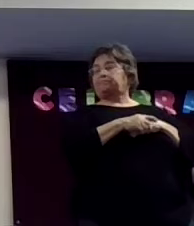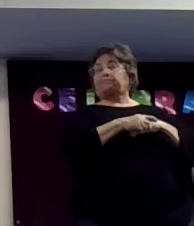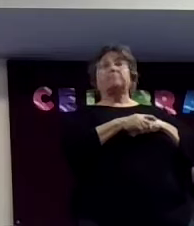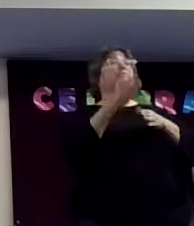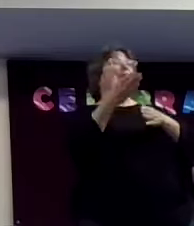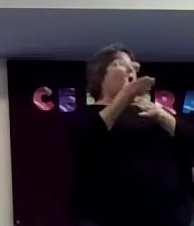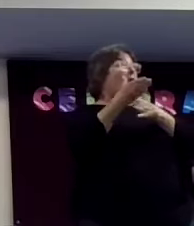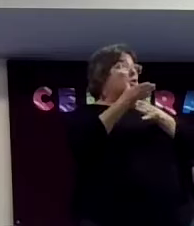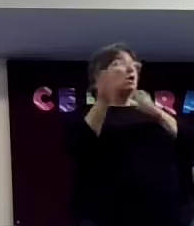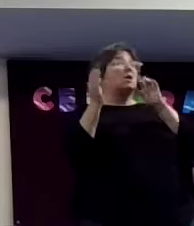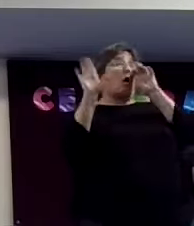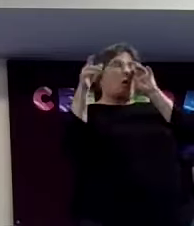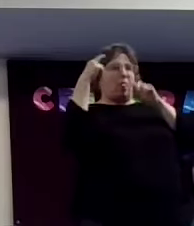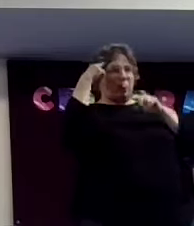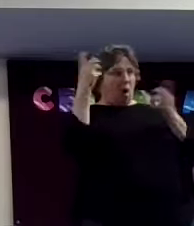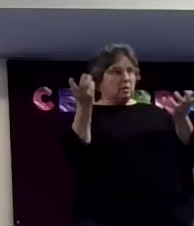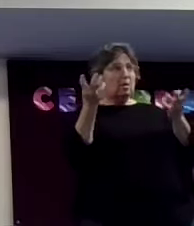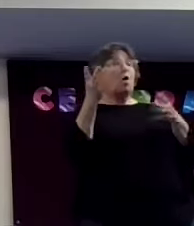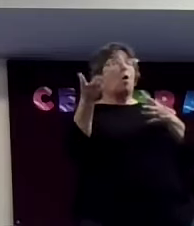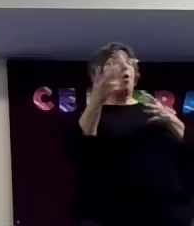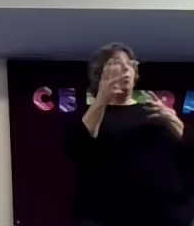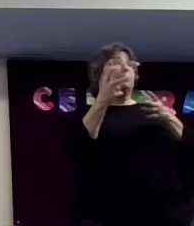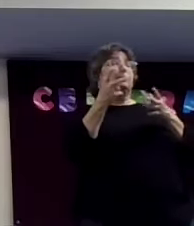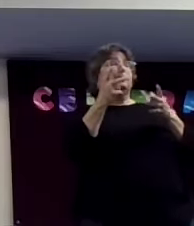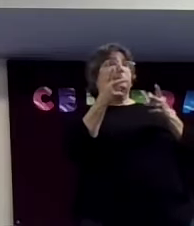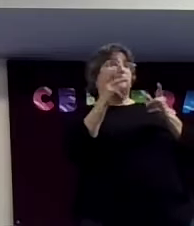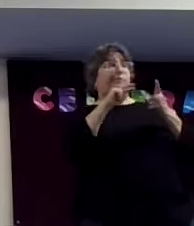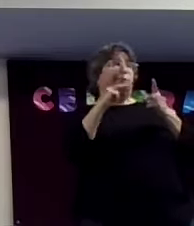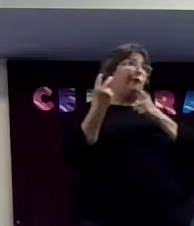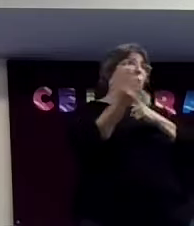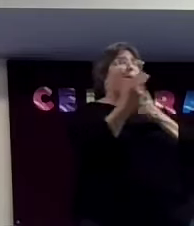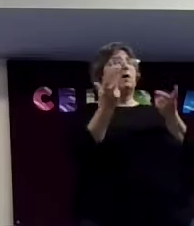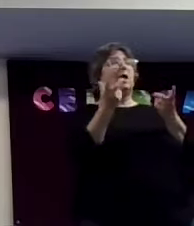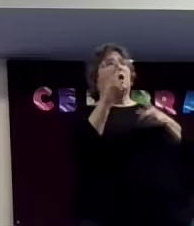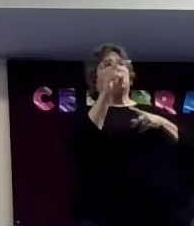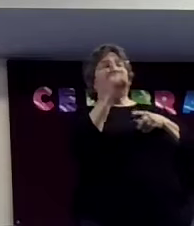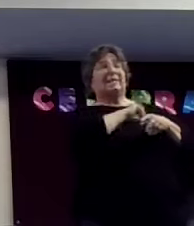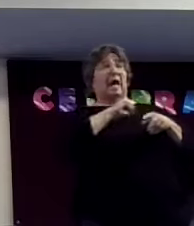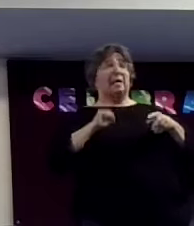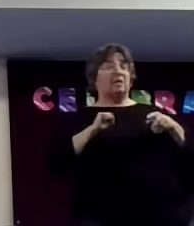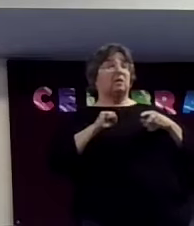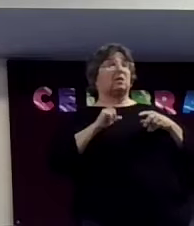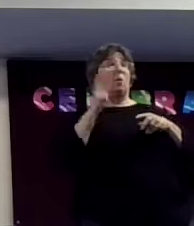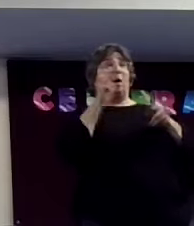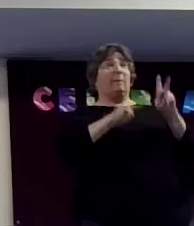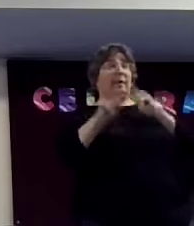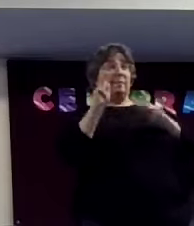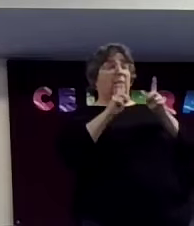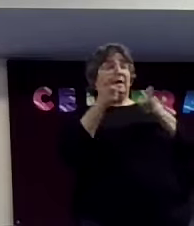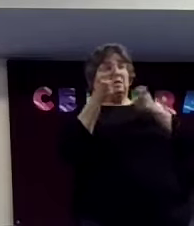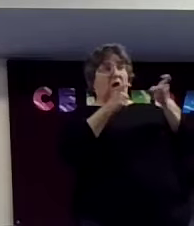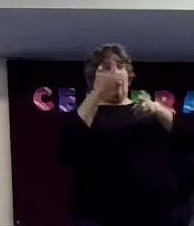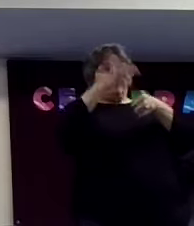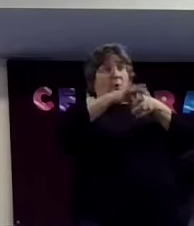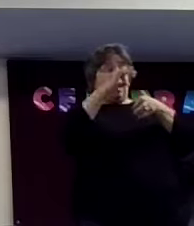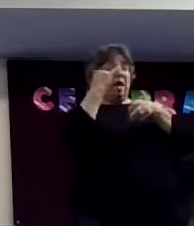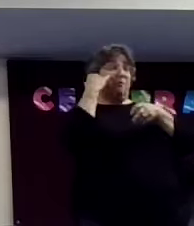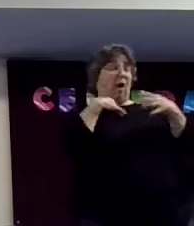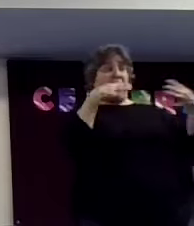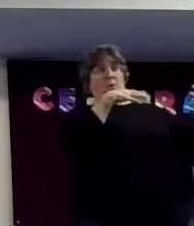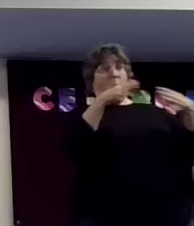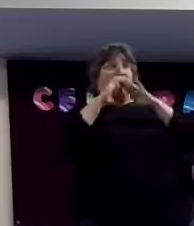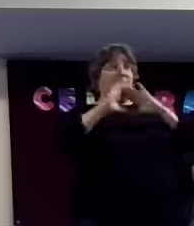So I've shared with you her thoughts and her position. She, as U.S. Senate, is one of the people who would be in charge of voting, whether we have